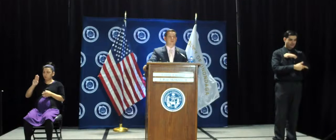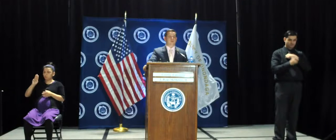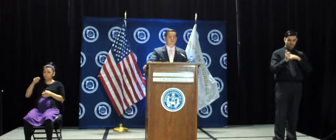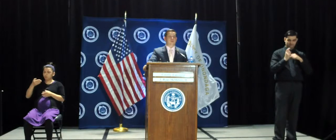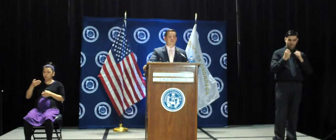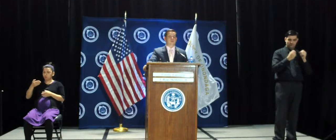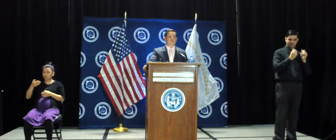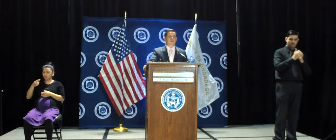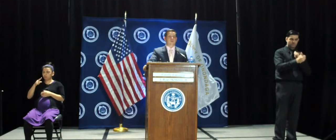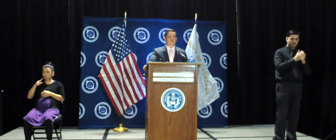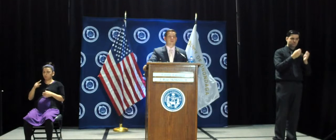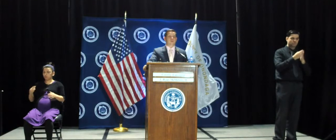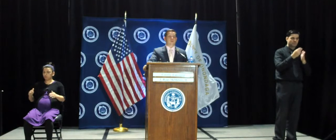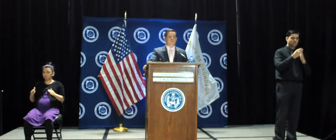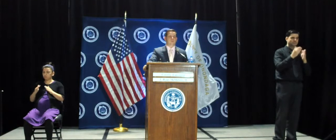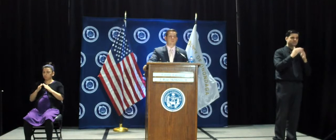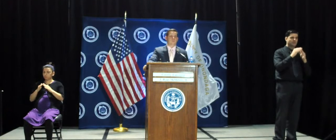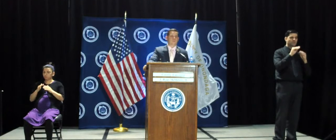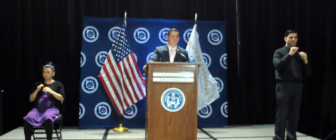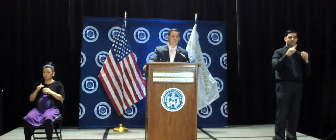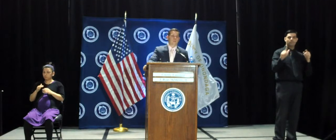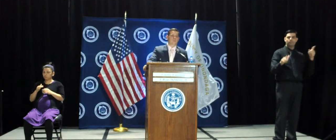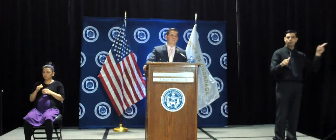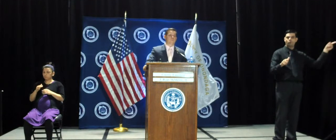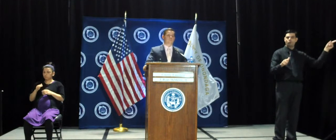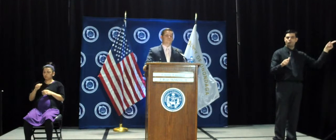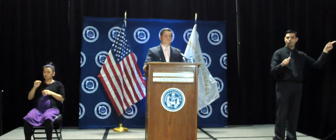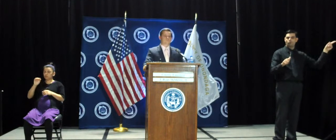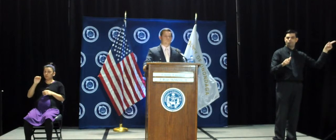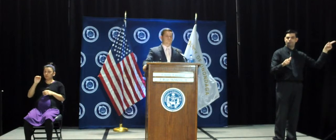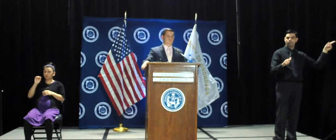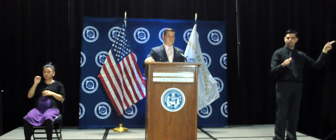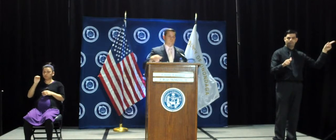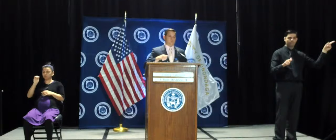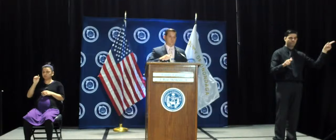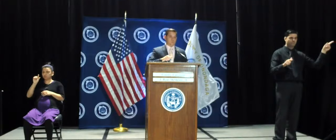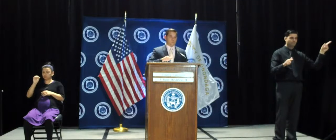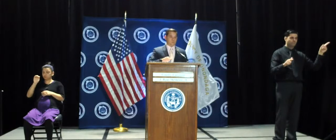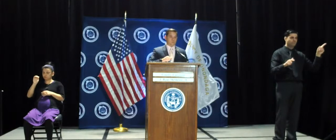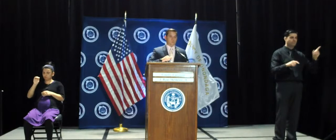Now that it's a day after the bankruptcy hearing and your announcement,